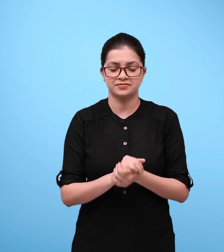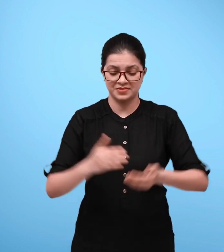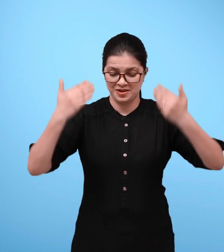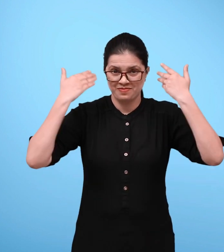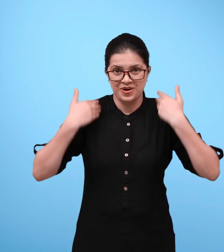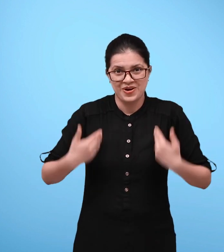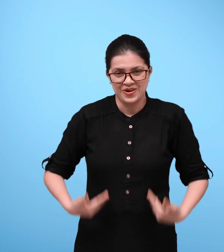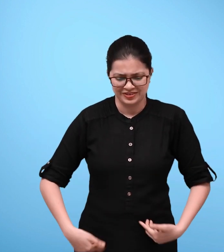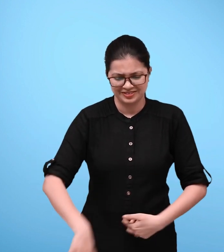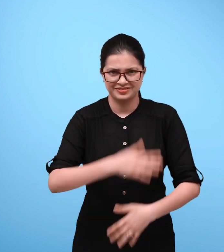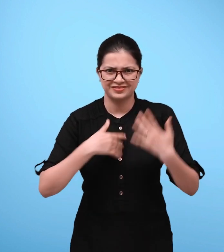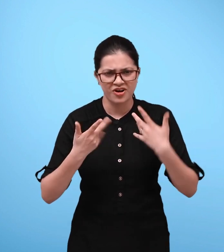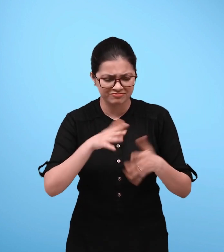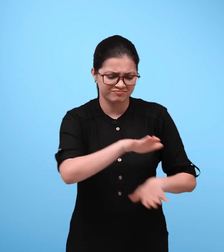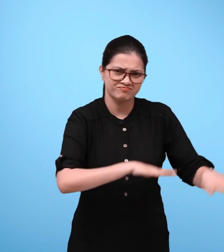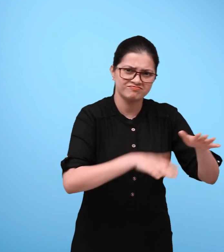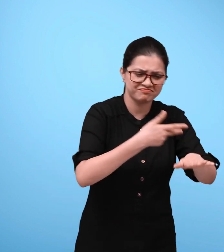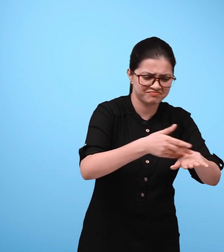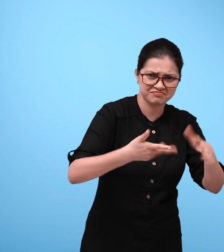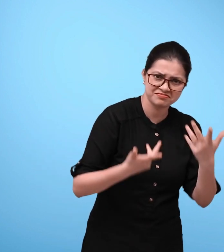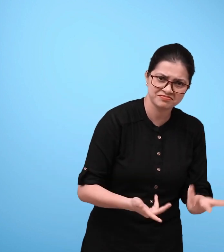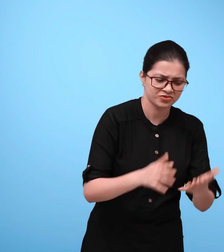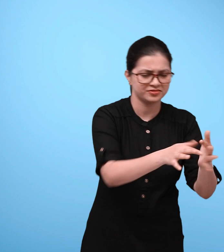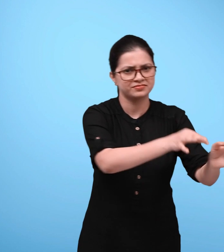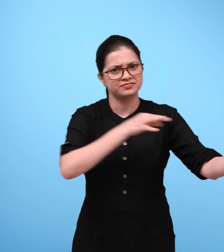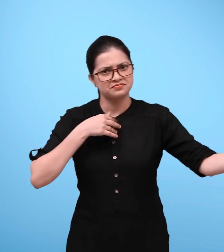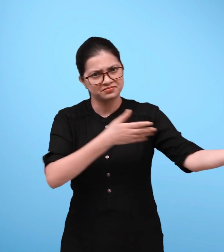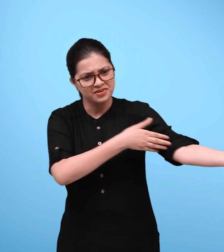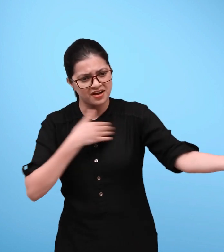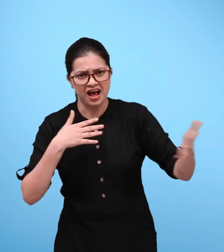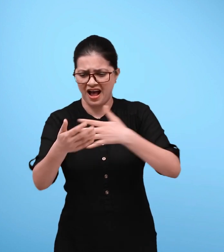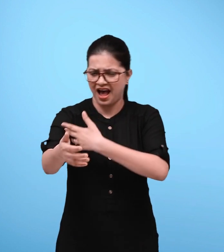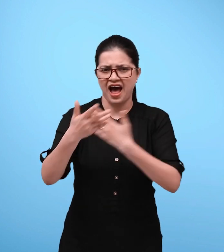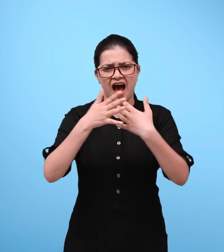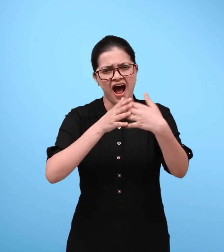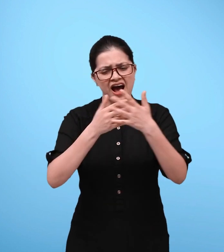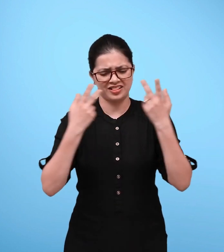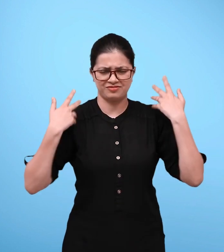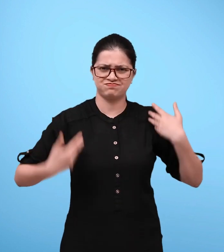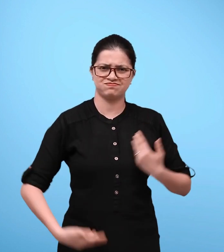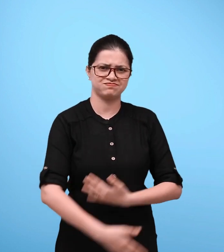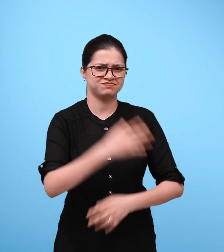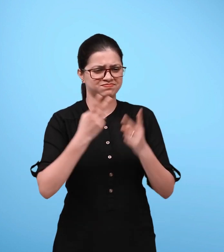Many such body parts continue to be in use as unit of length when convenient.